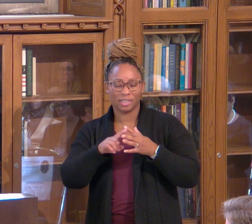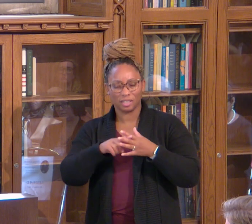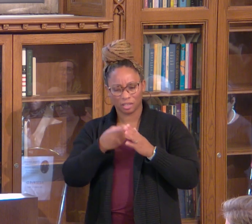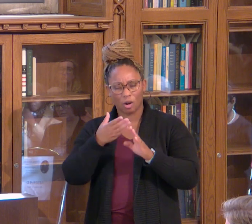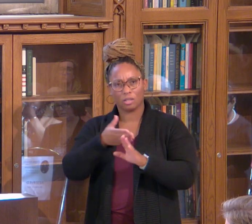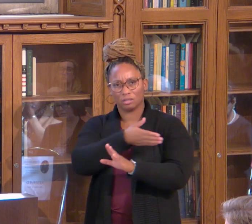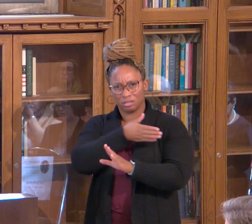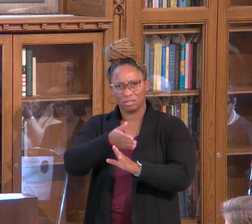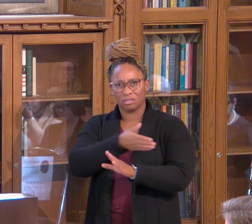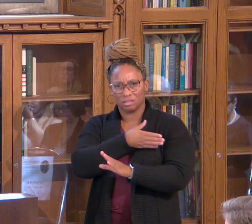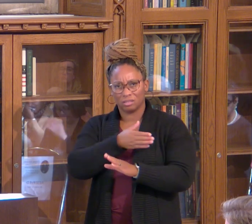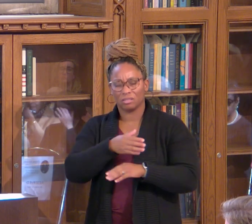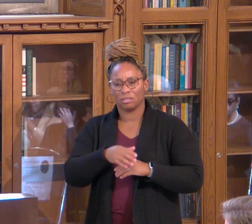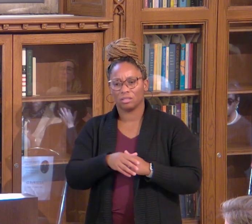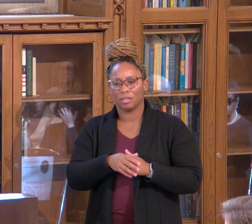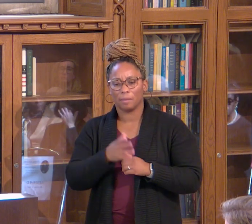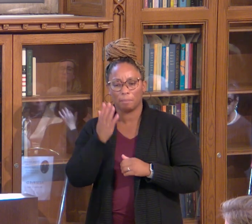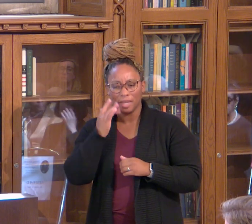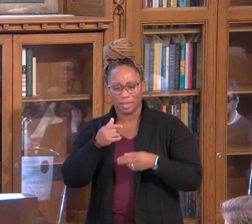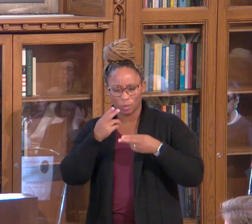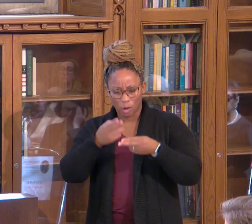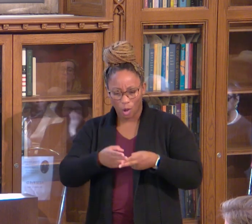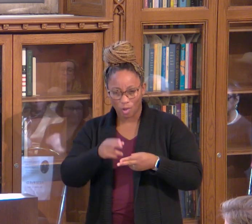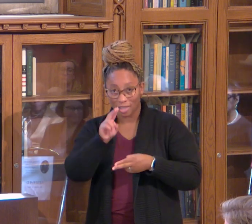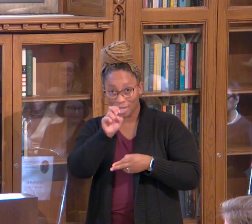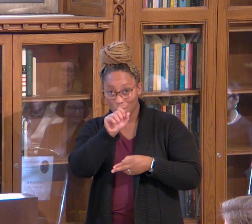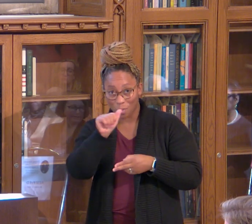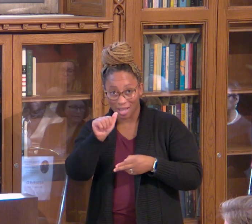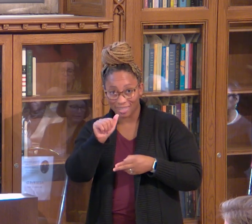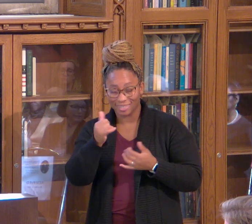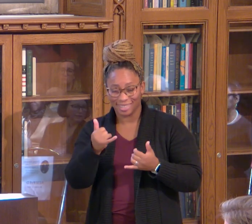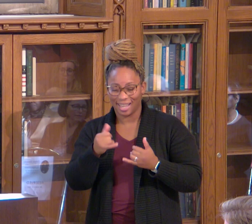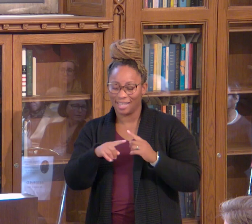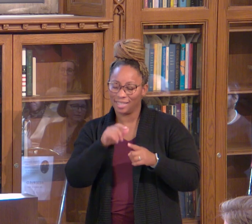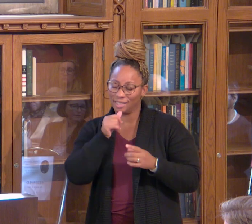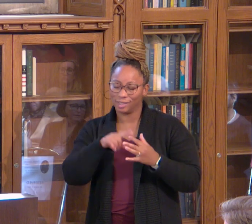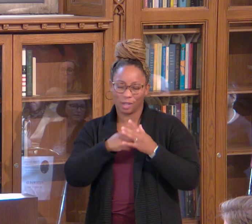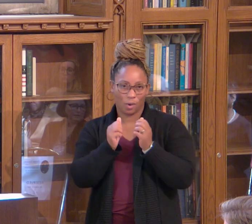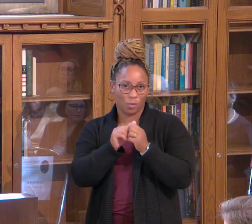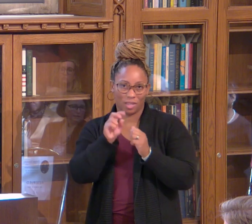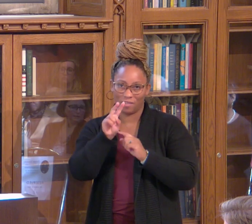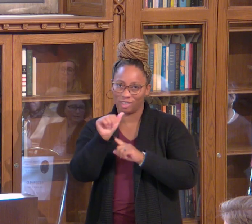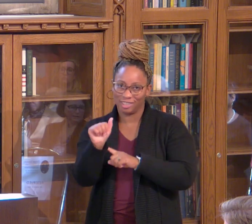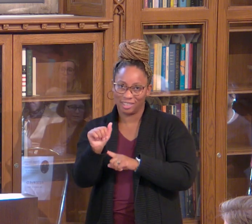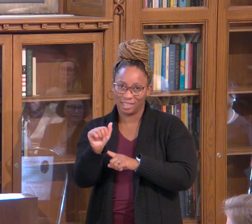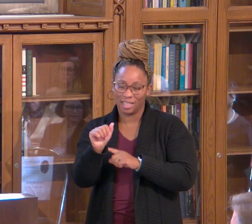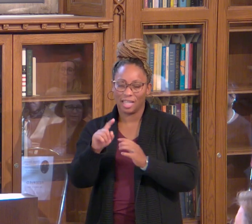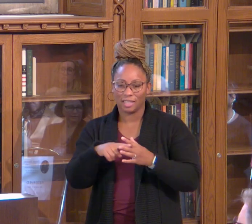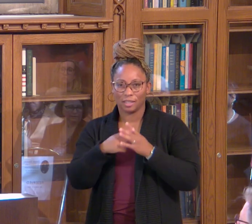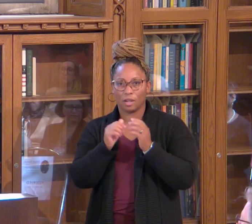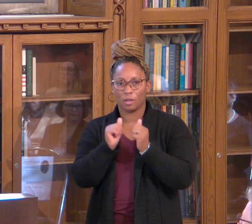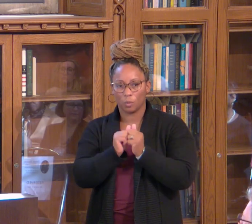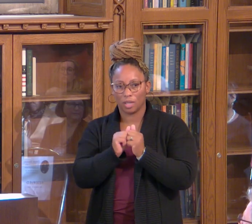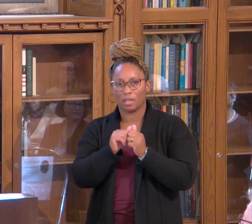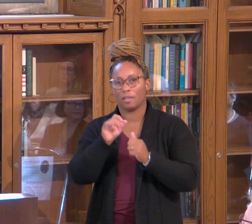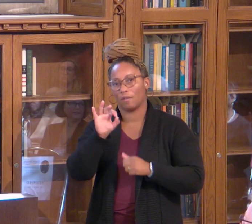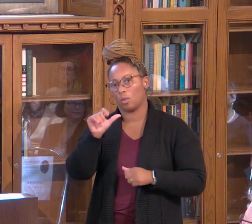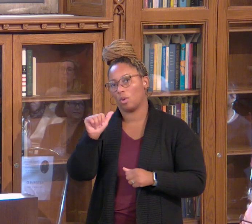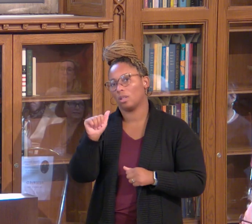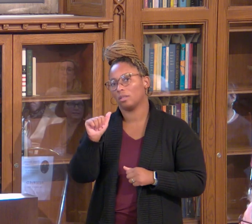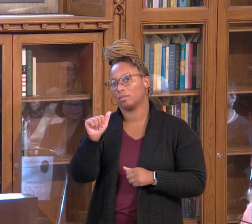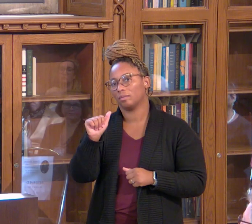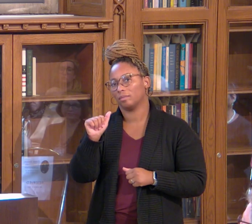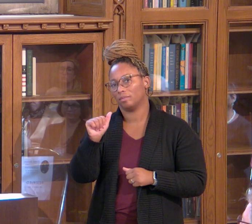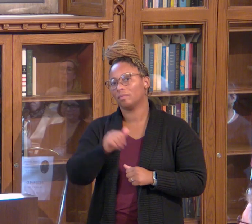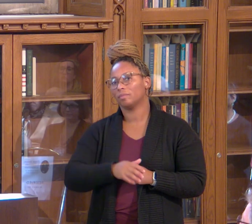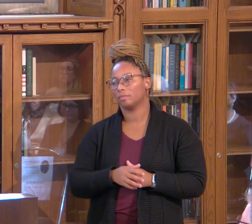earlier because what we're calling the United States today did not begin with Virginia it began with